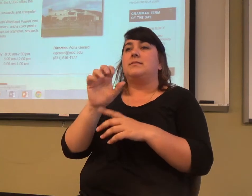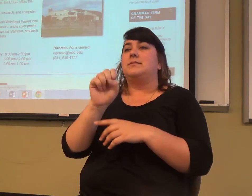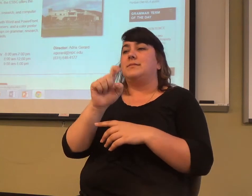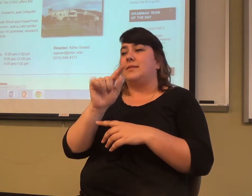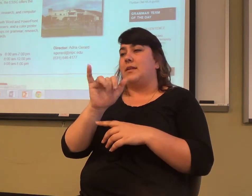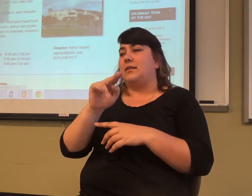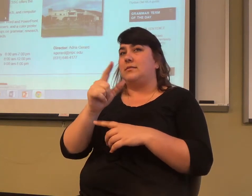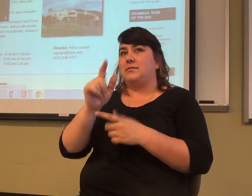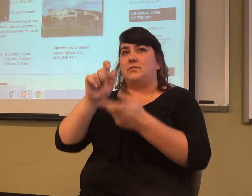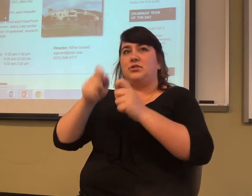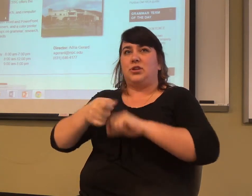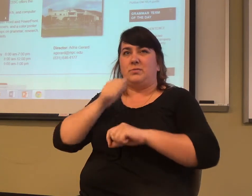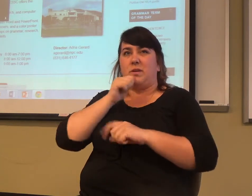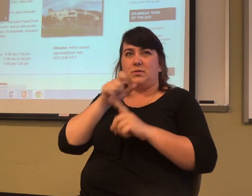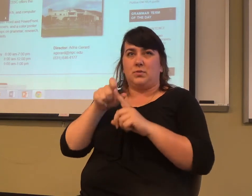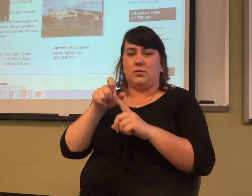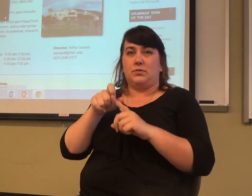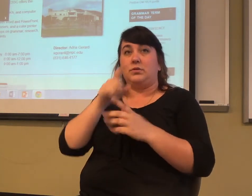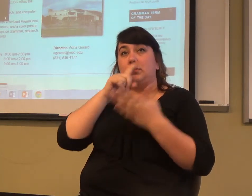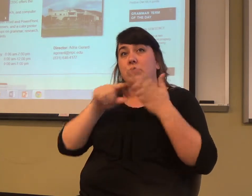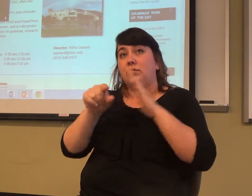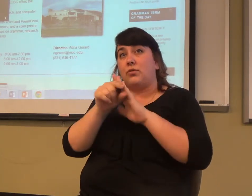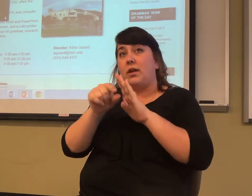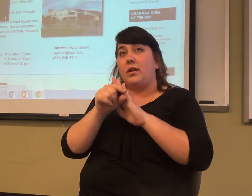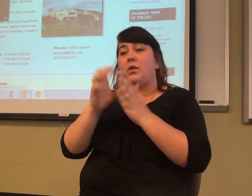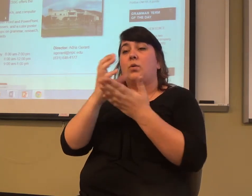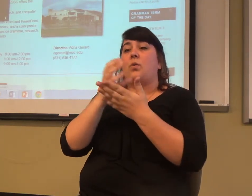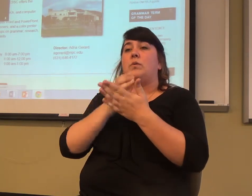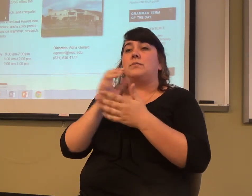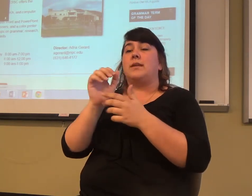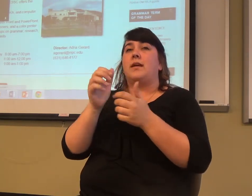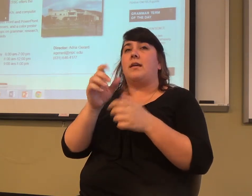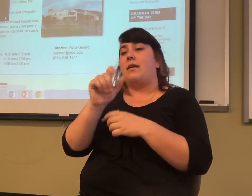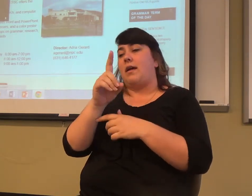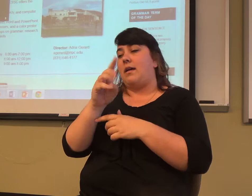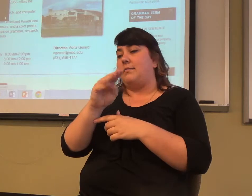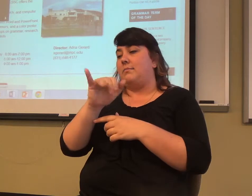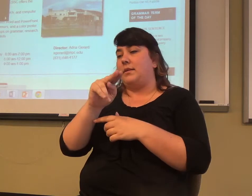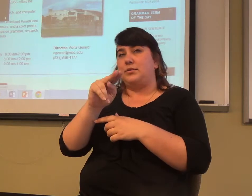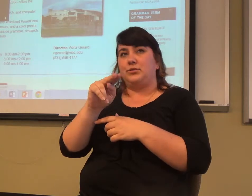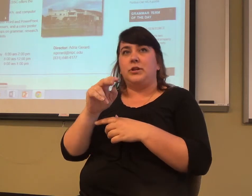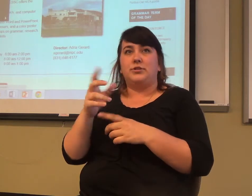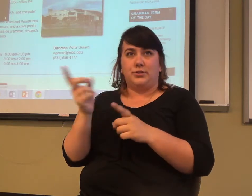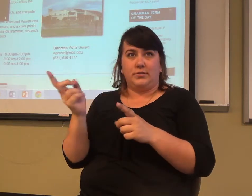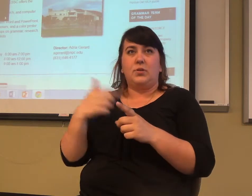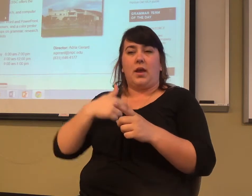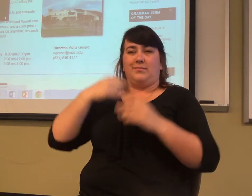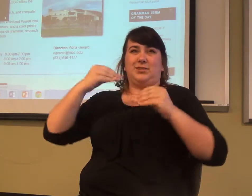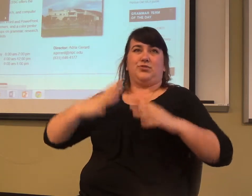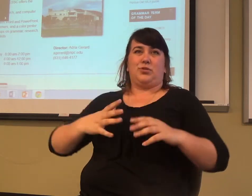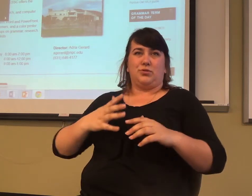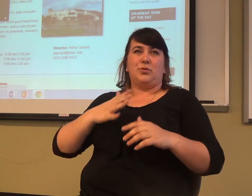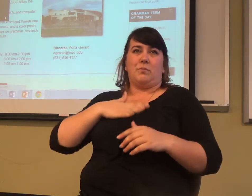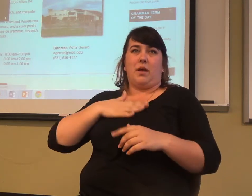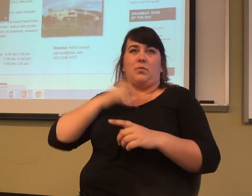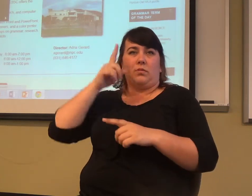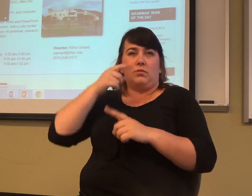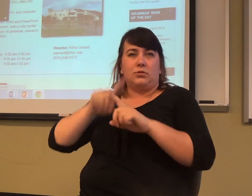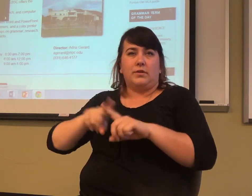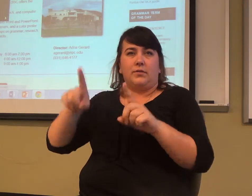To check your grades, as I mentioned, go into Course Administration. Now I'm in here as an instructor, so my course administration list is long. I don't